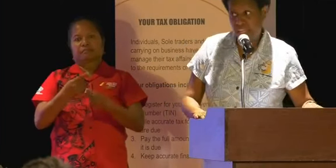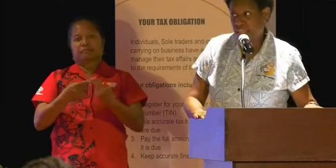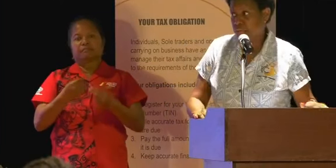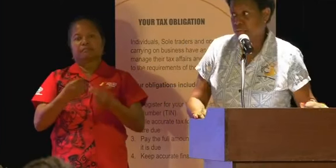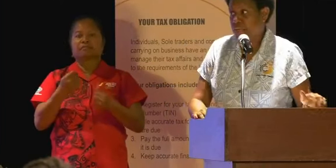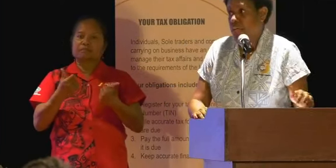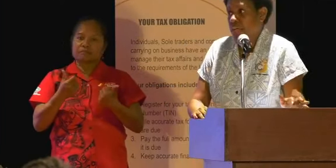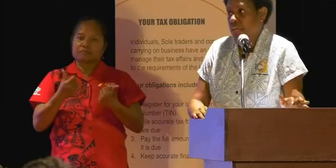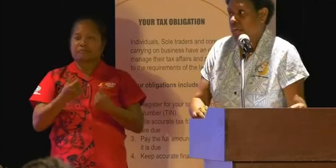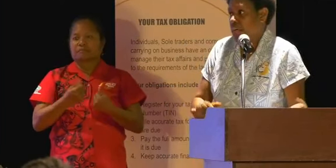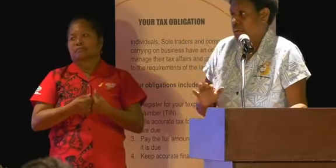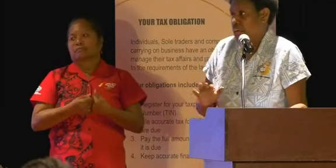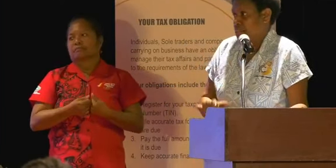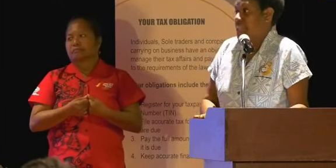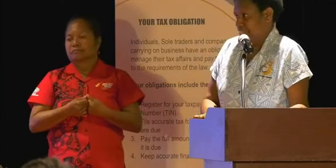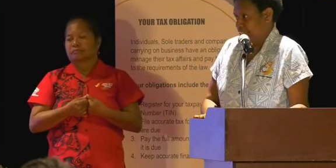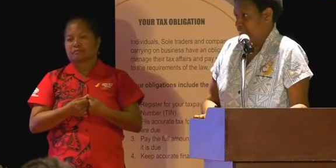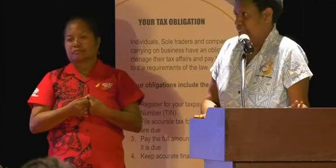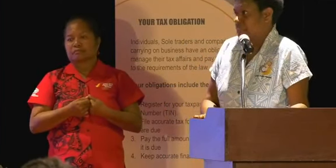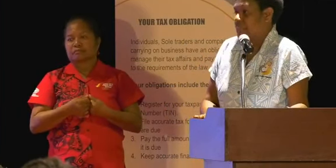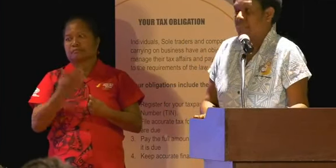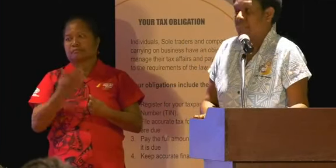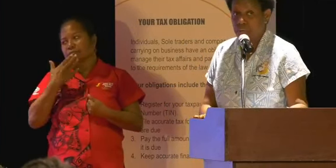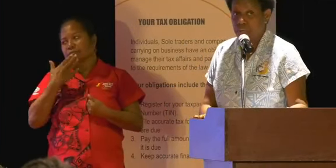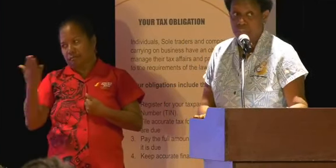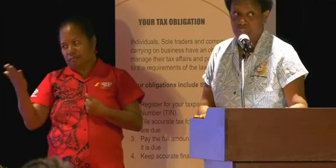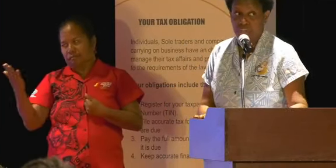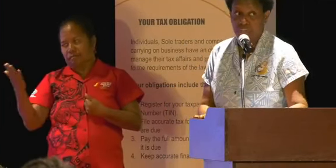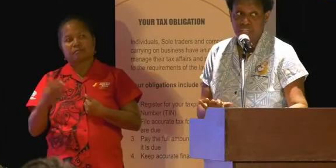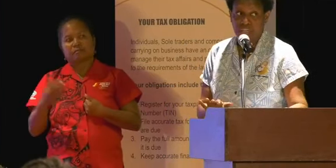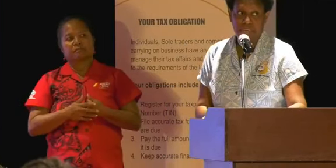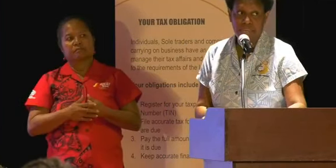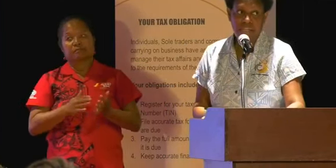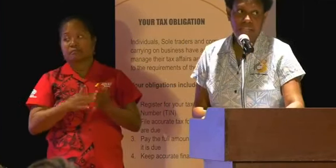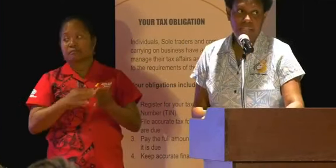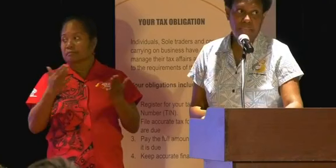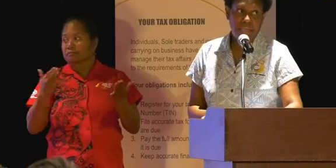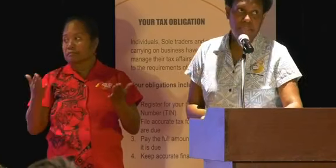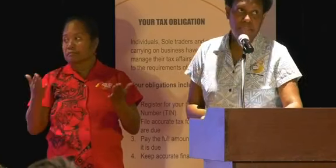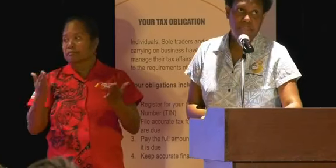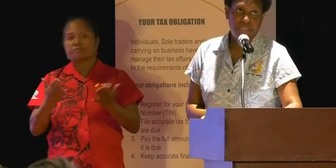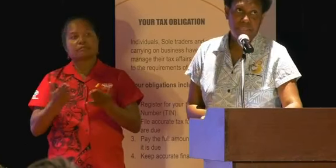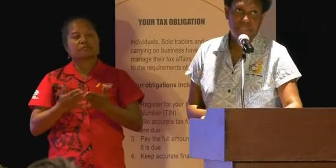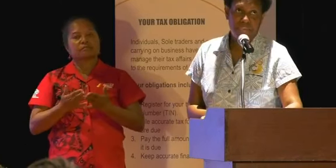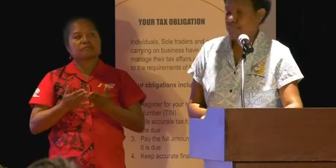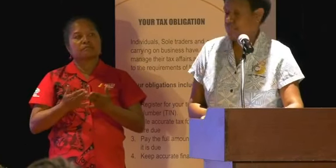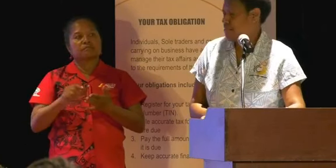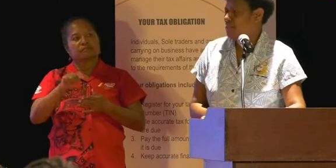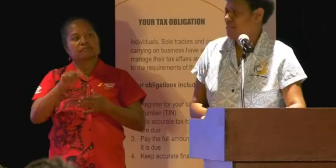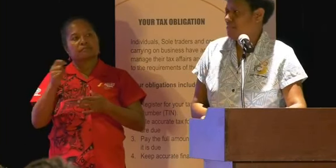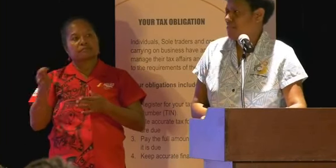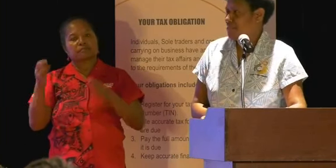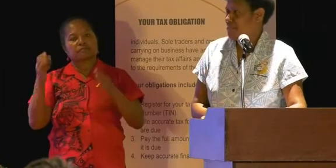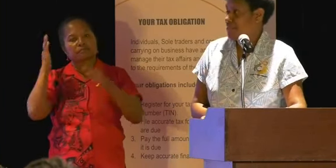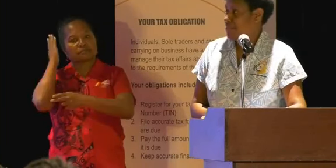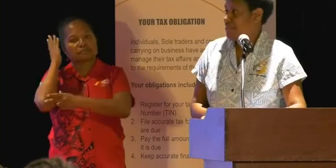So thank you, Miss Kaya. Now boy mi go lo narapla